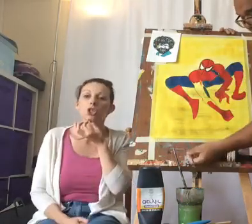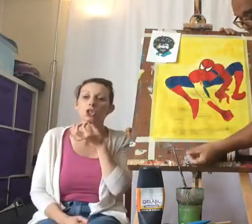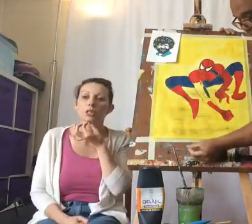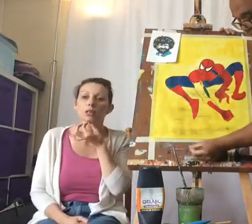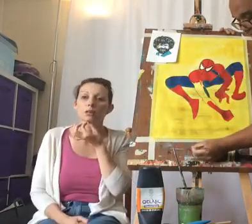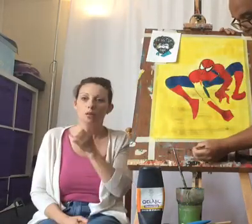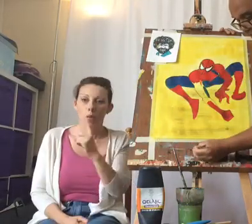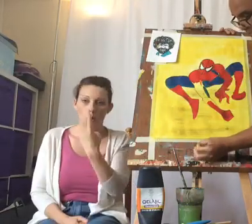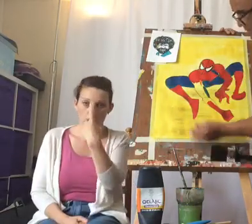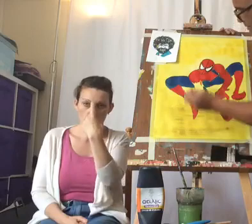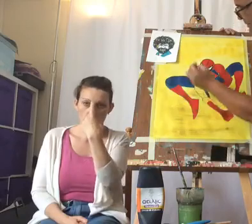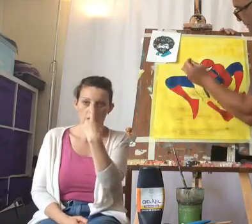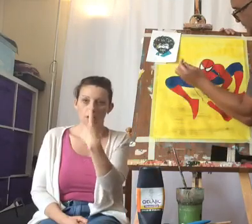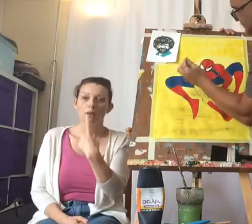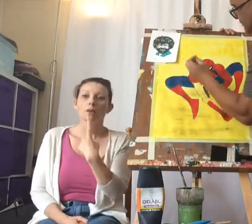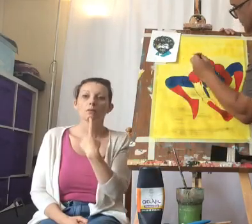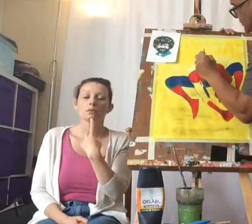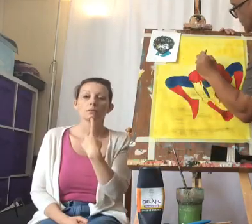And,